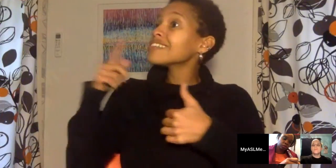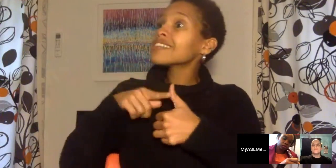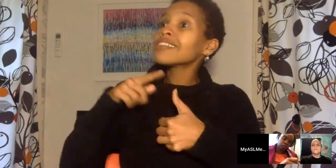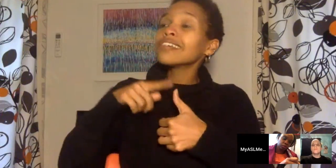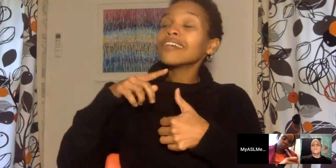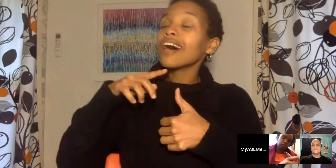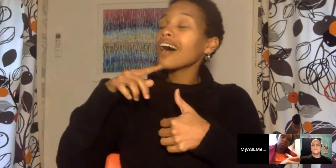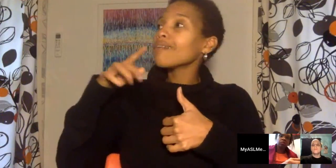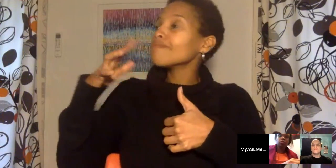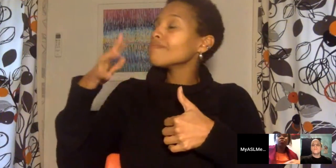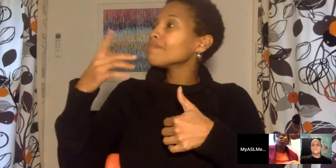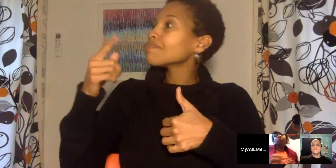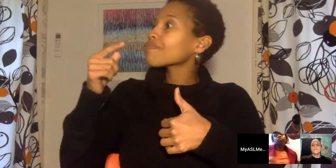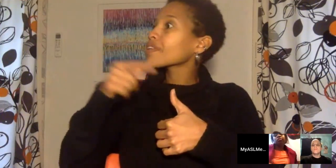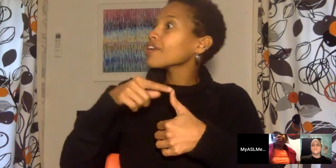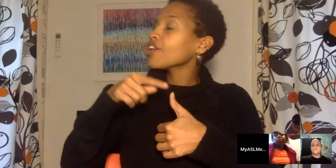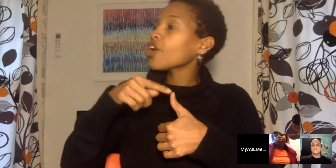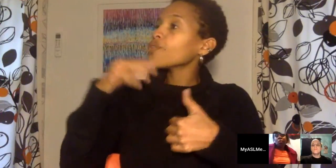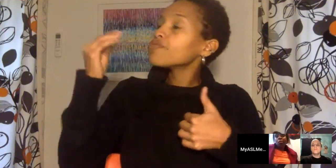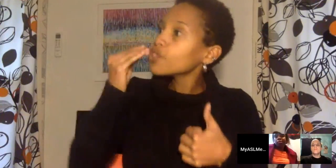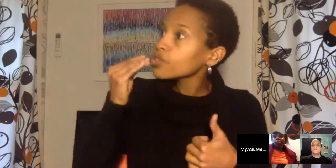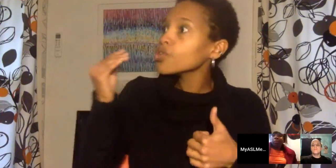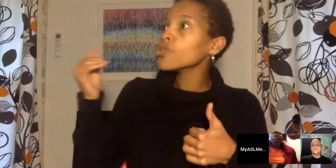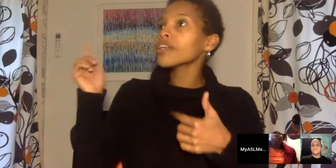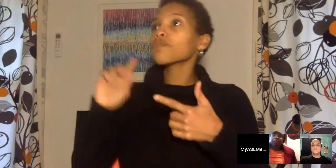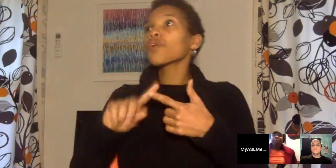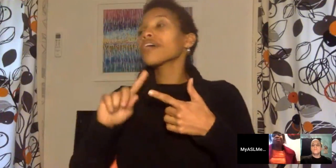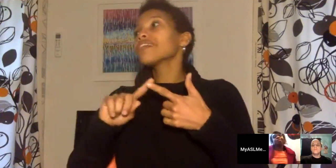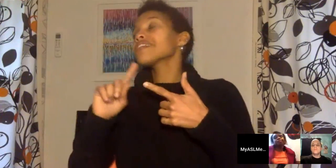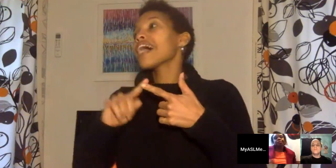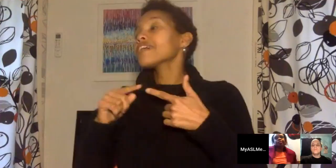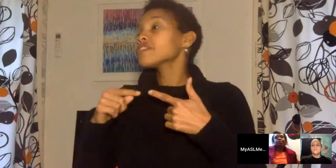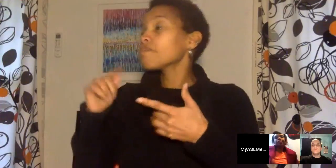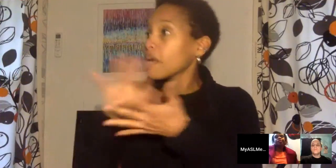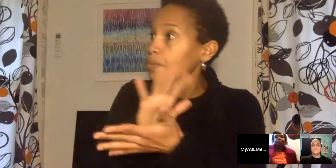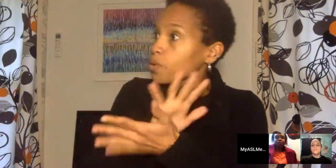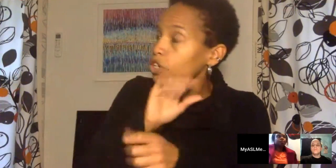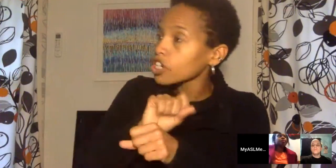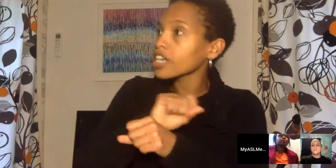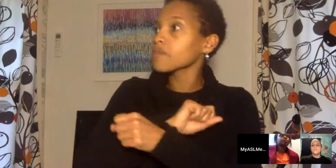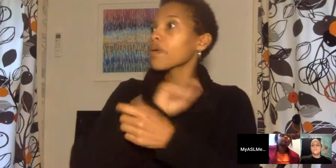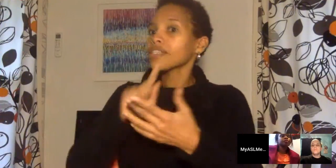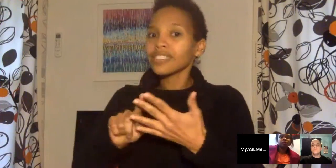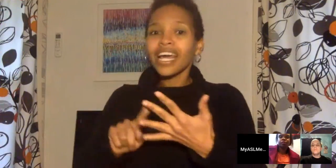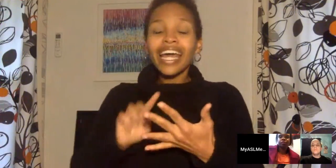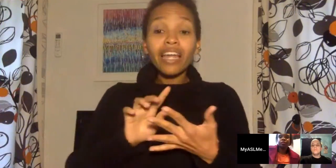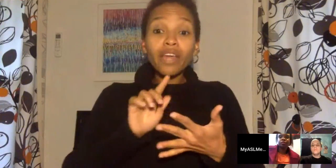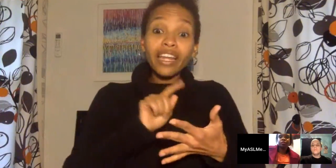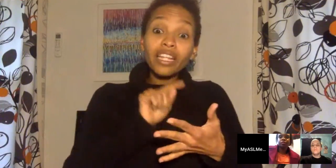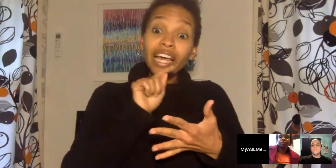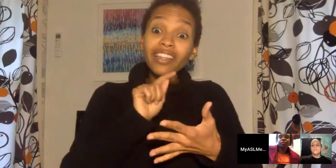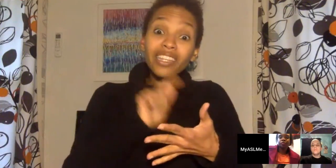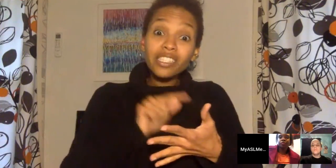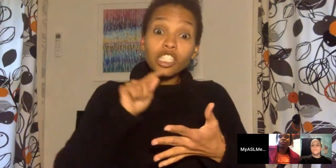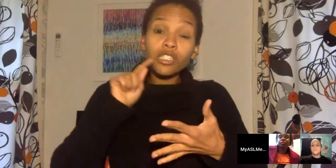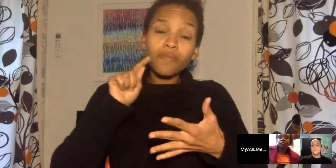has, you know, food, and the process has paperwork, and the process, and list